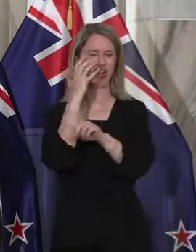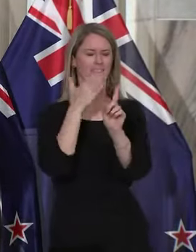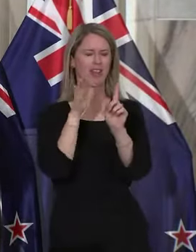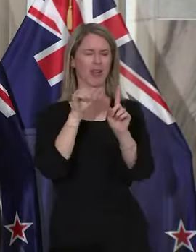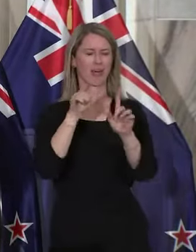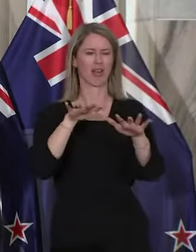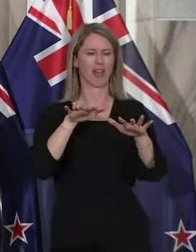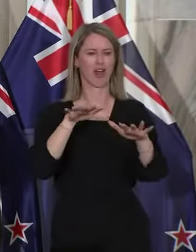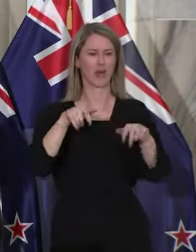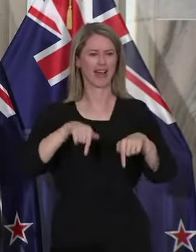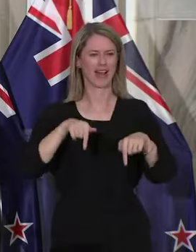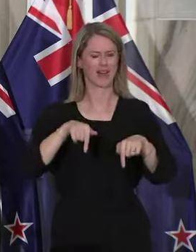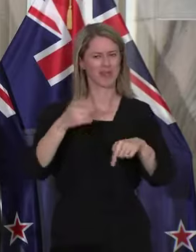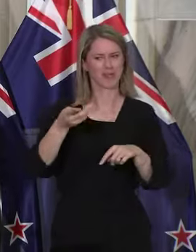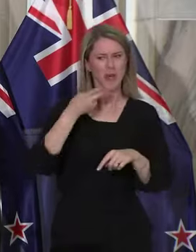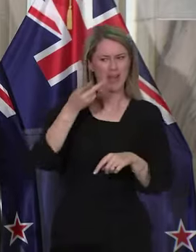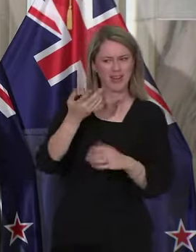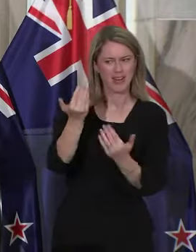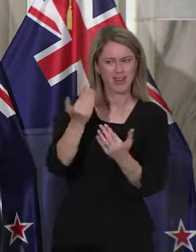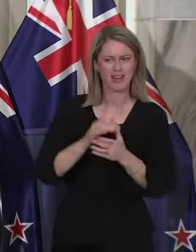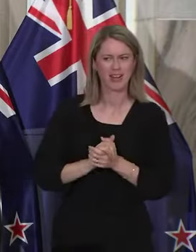Would you mind repeating that question?